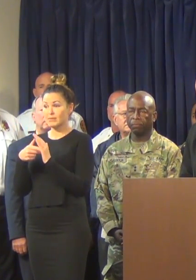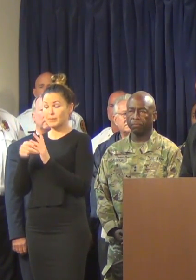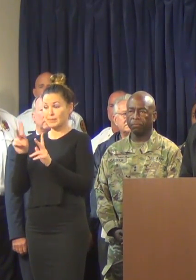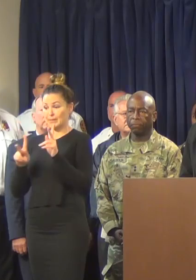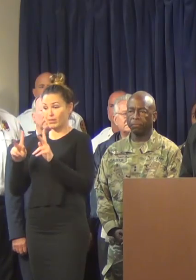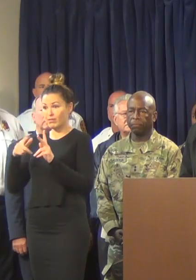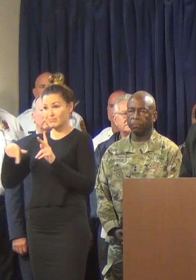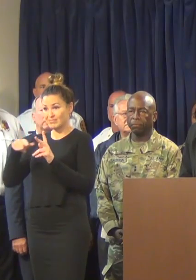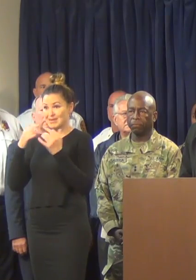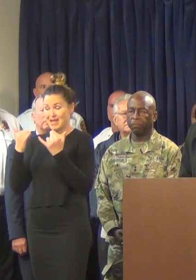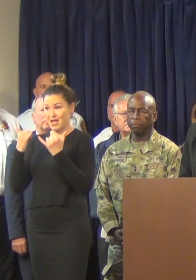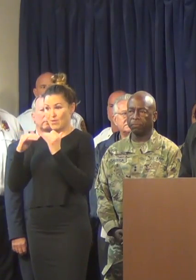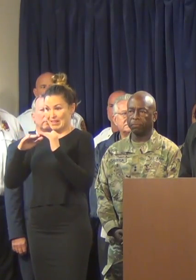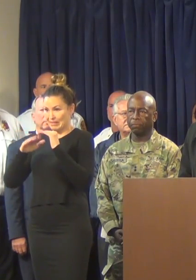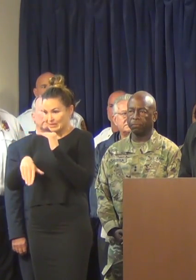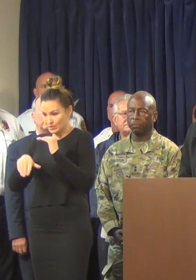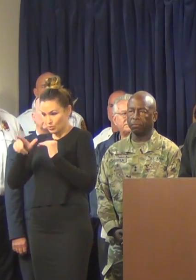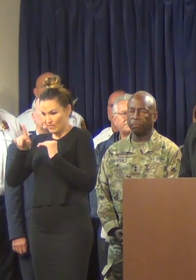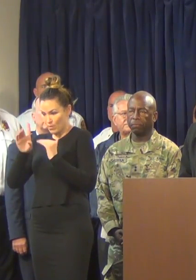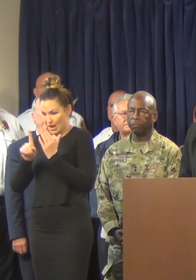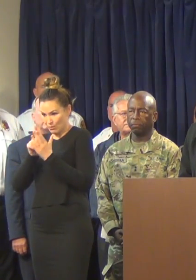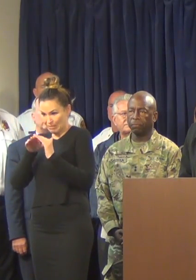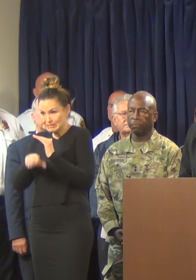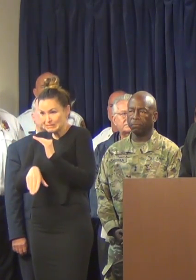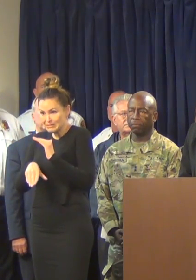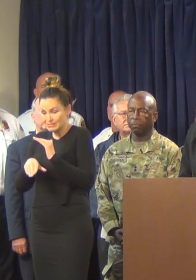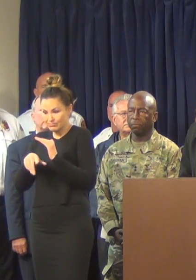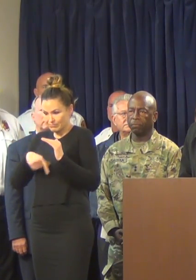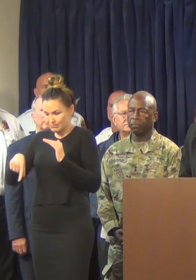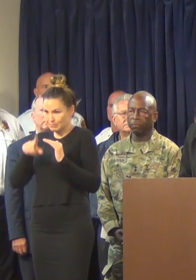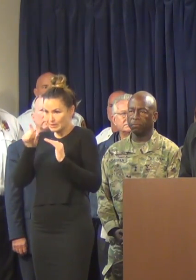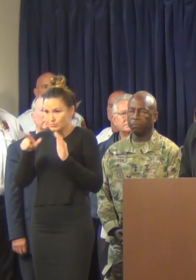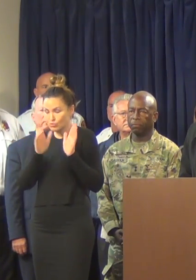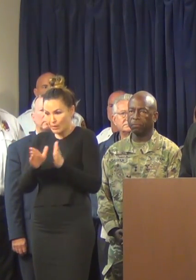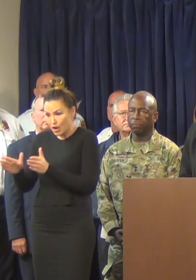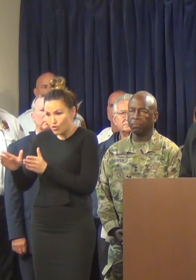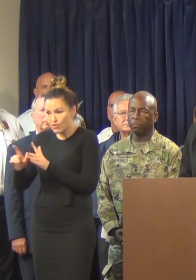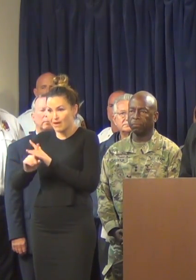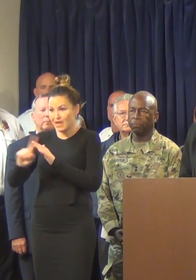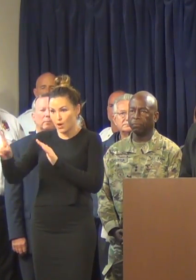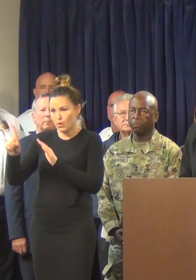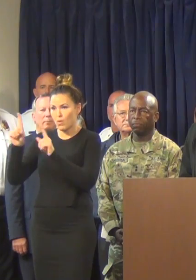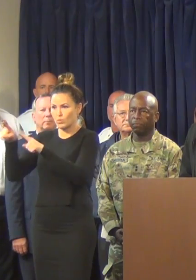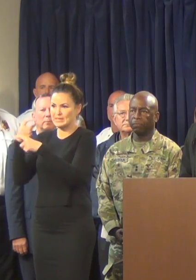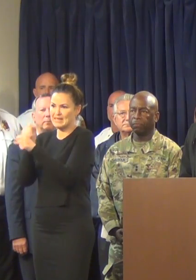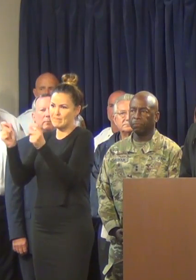people have less than 24 hours left to prepare, evacuate, and shelter.